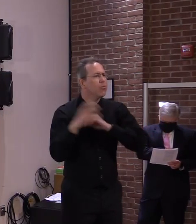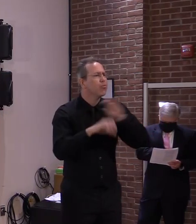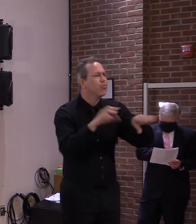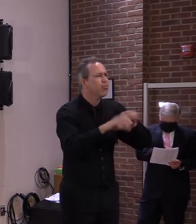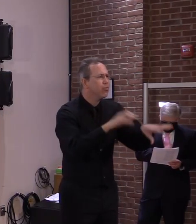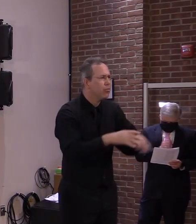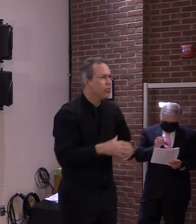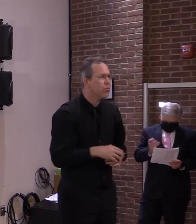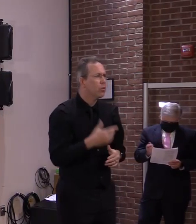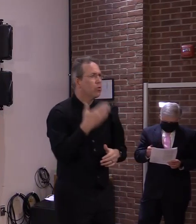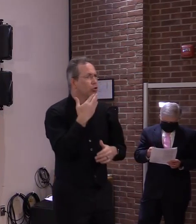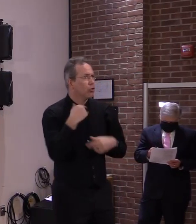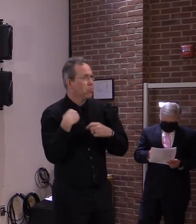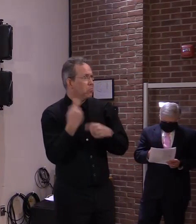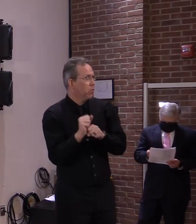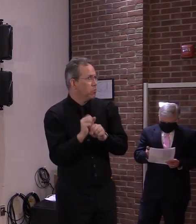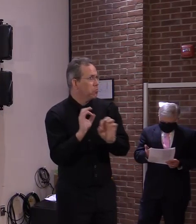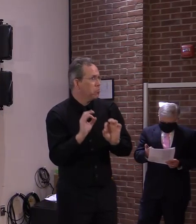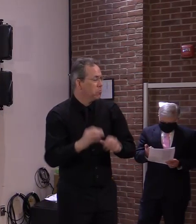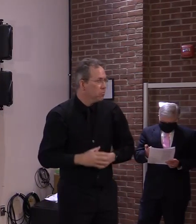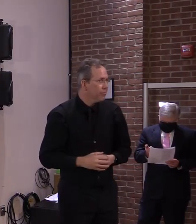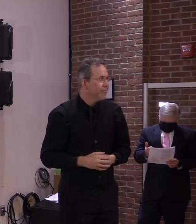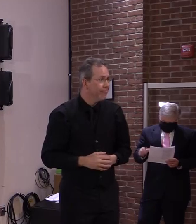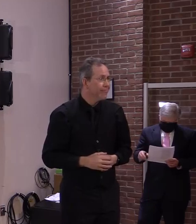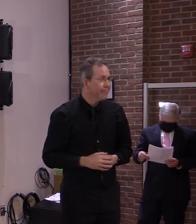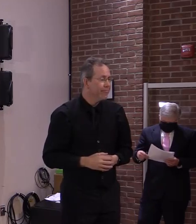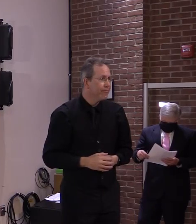good job, I think, thus far.